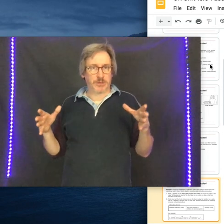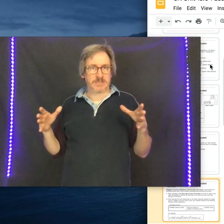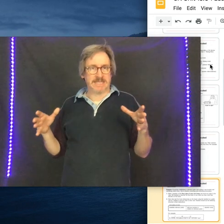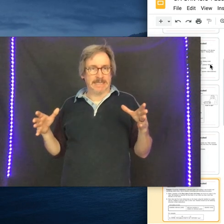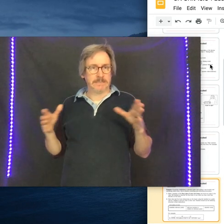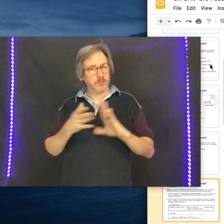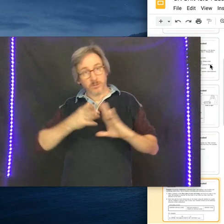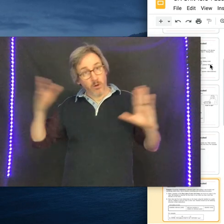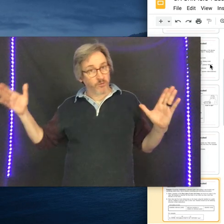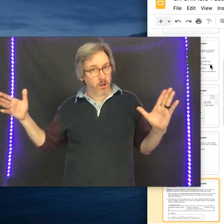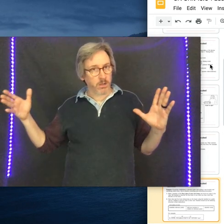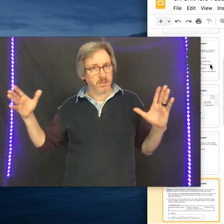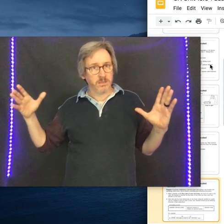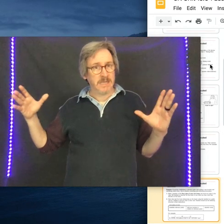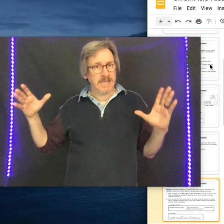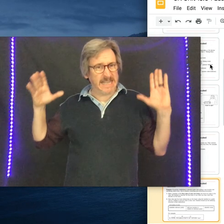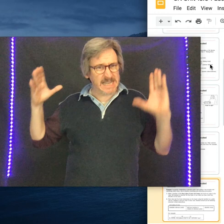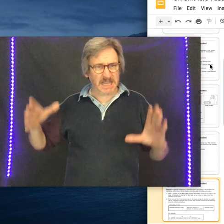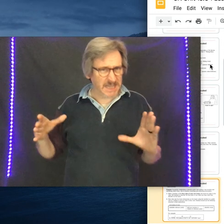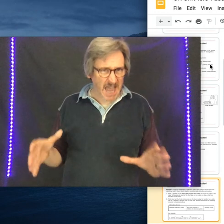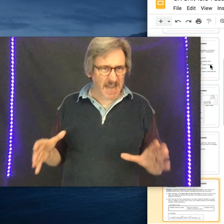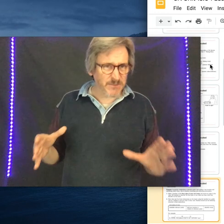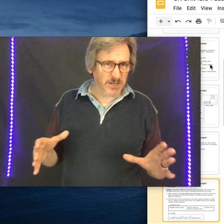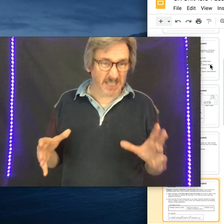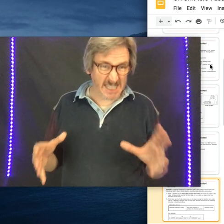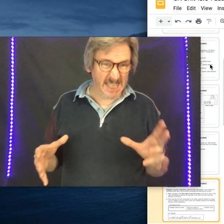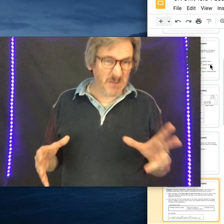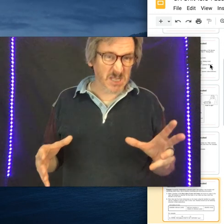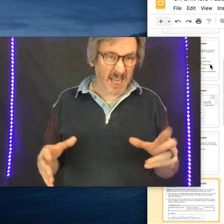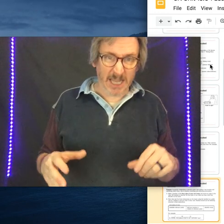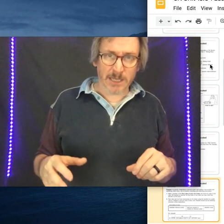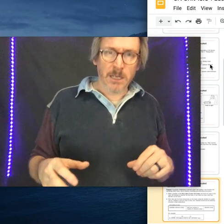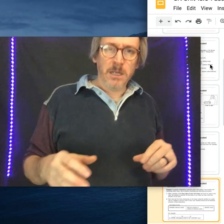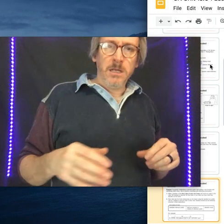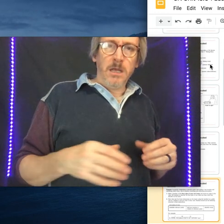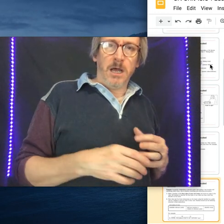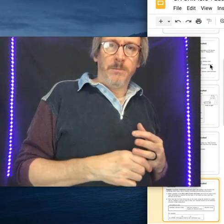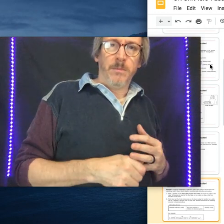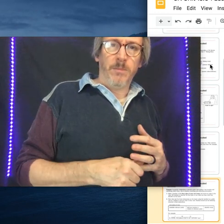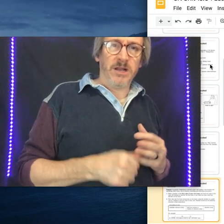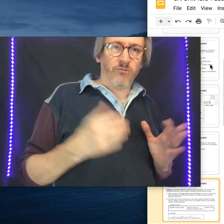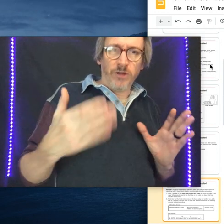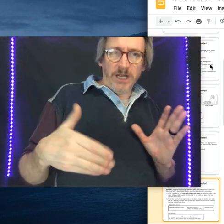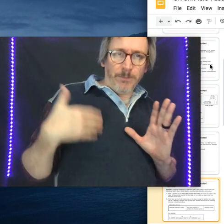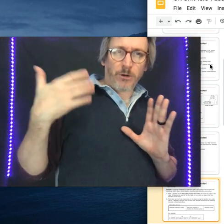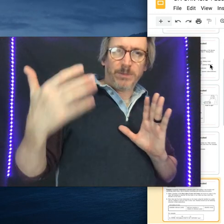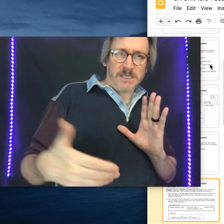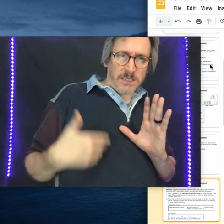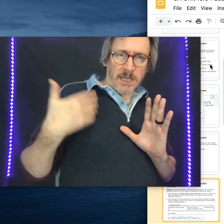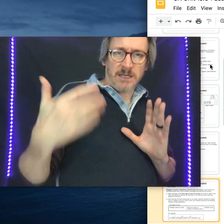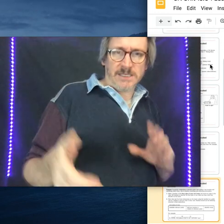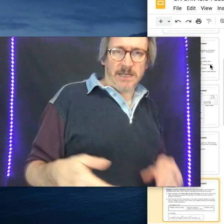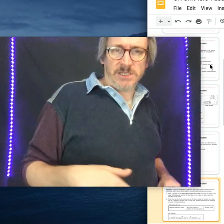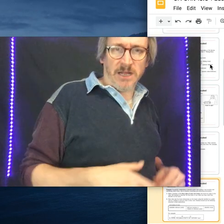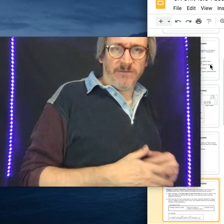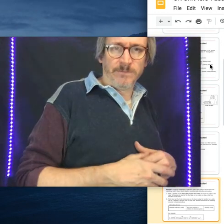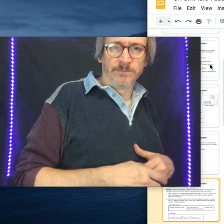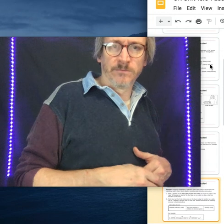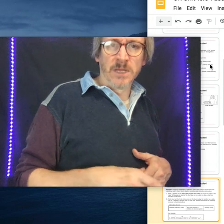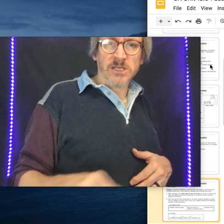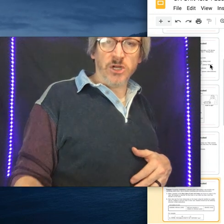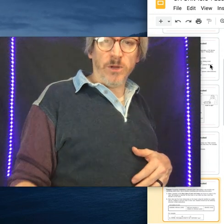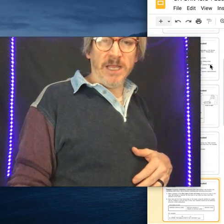in 13 overall isn't a lot of material. It seems like it, but it repurposes a lot of the same